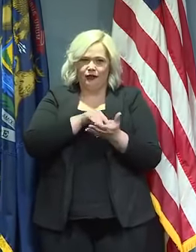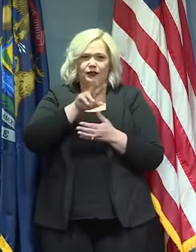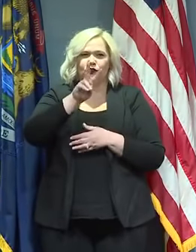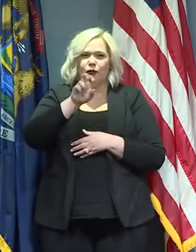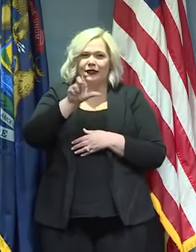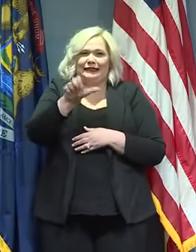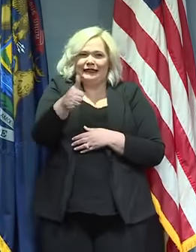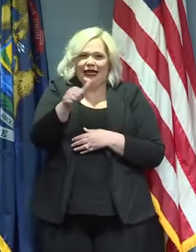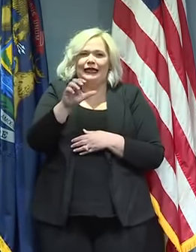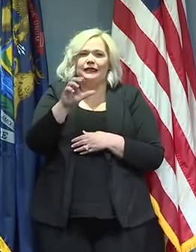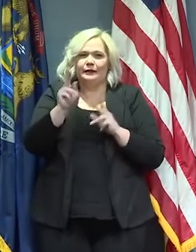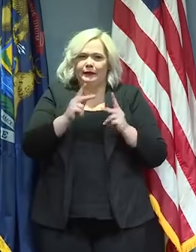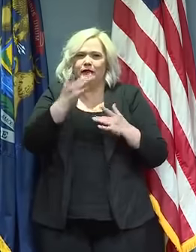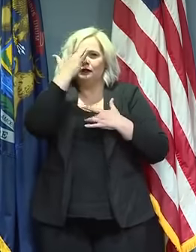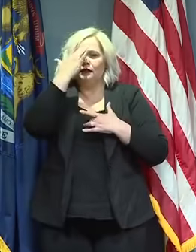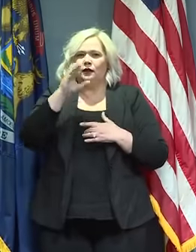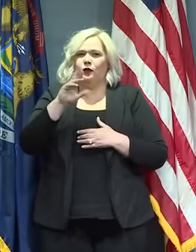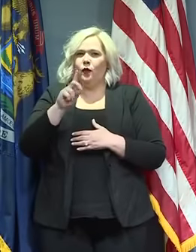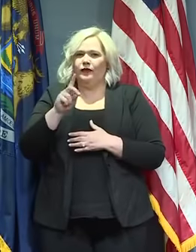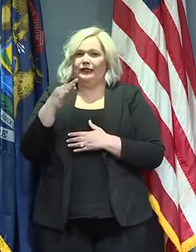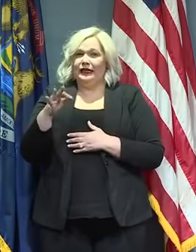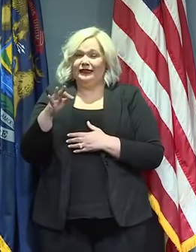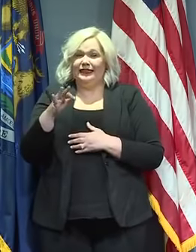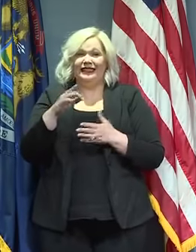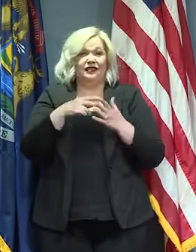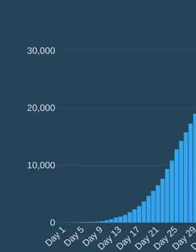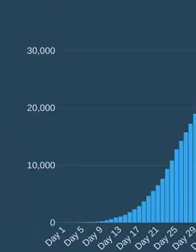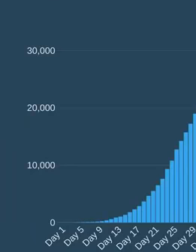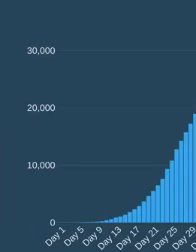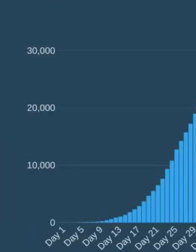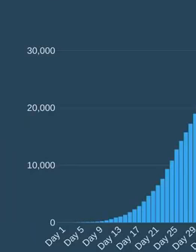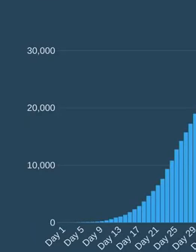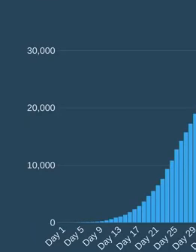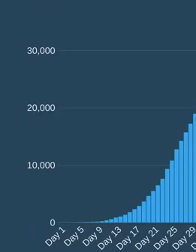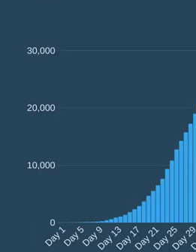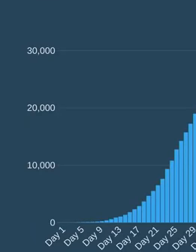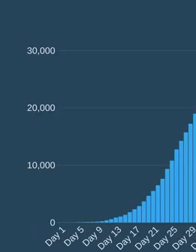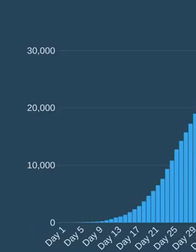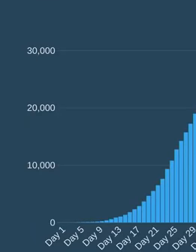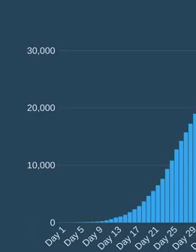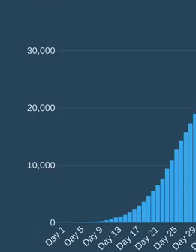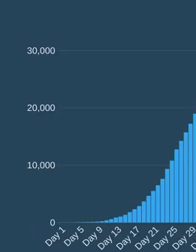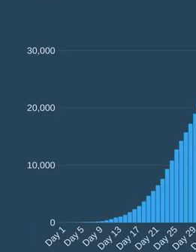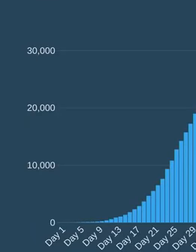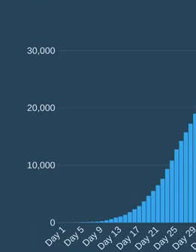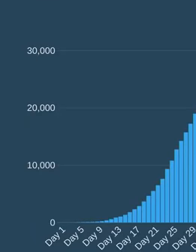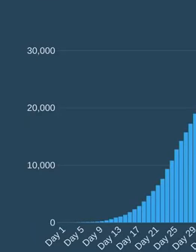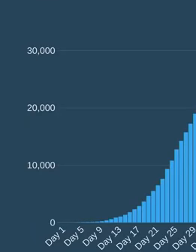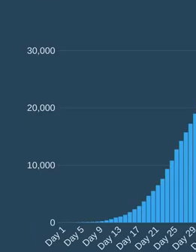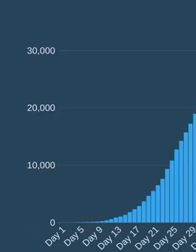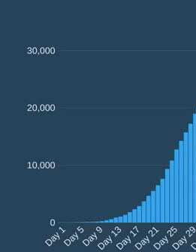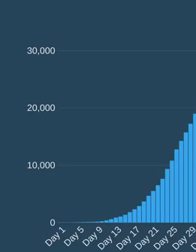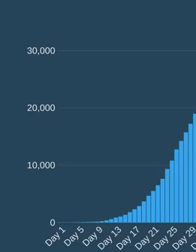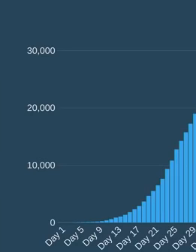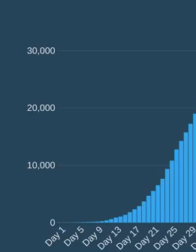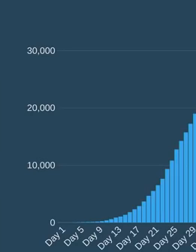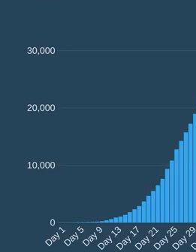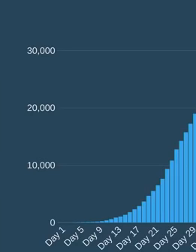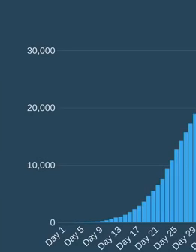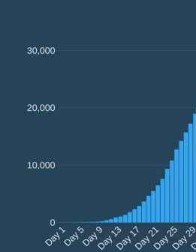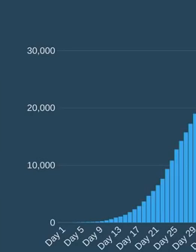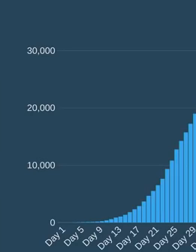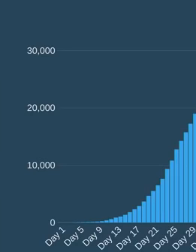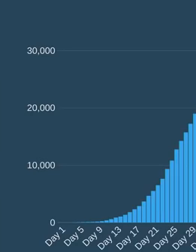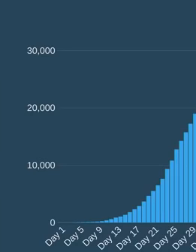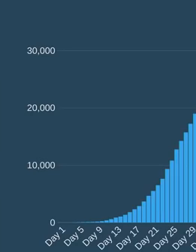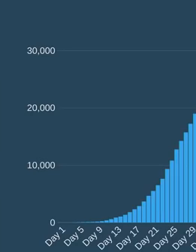38,210 cases of COVID-19. That's up 432 from yesterday. We also announced 3,407 deaths. That is